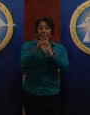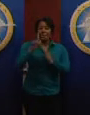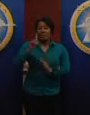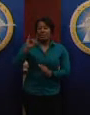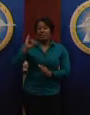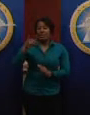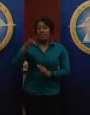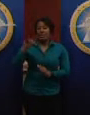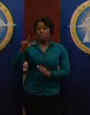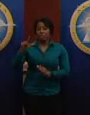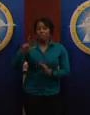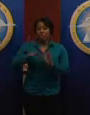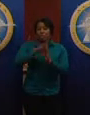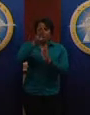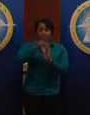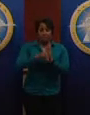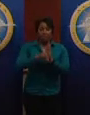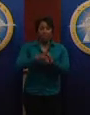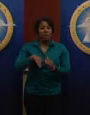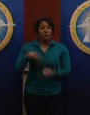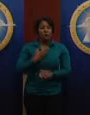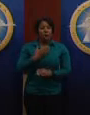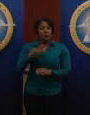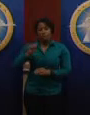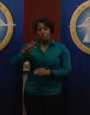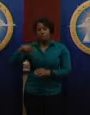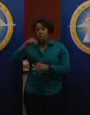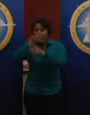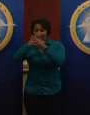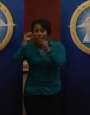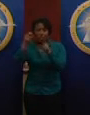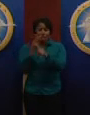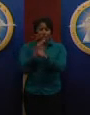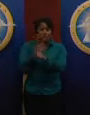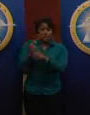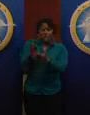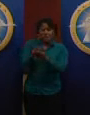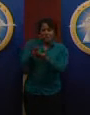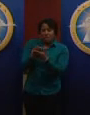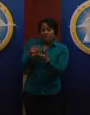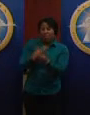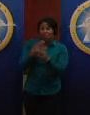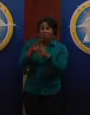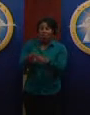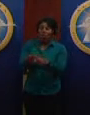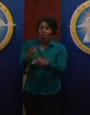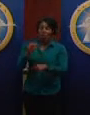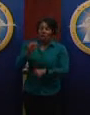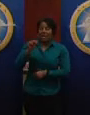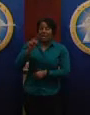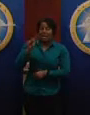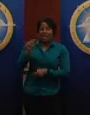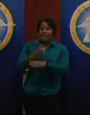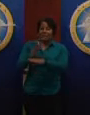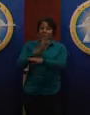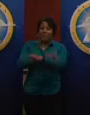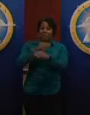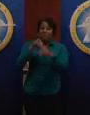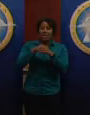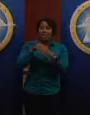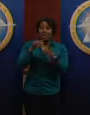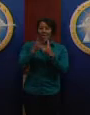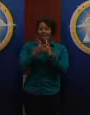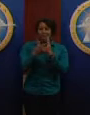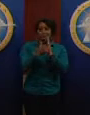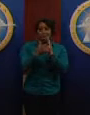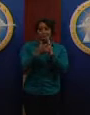Our superintendents have been using their funds, their what we call advancement in technology, or A&T funds provided by the Alabama